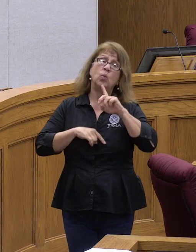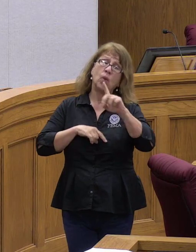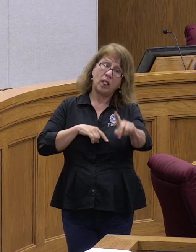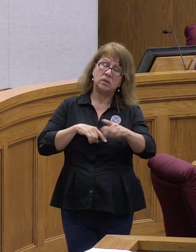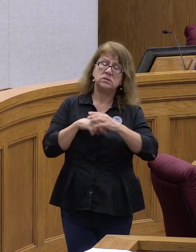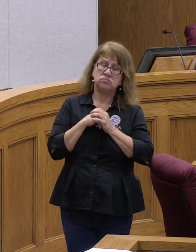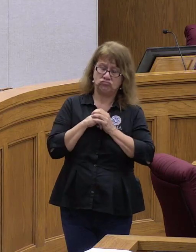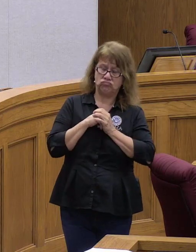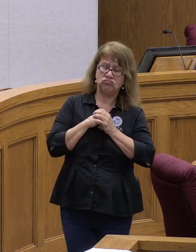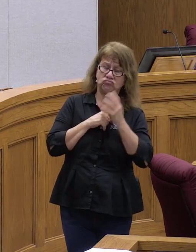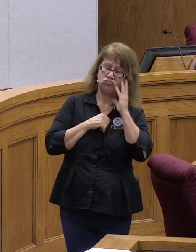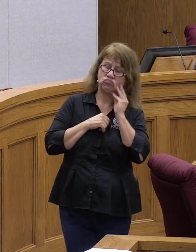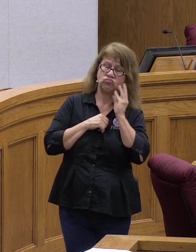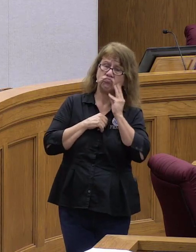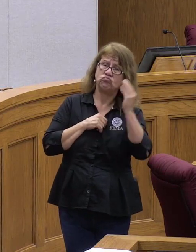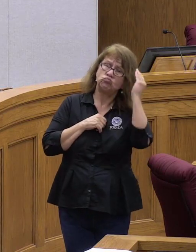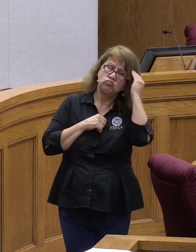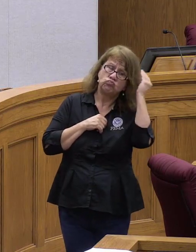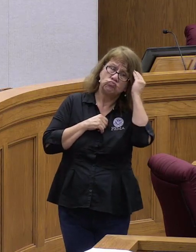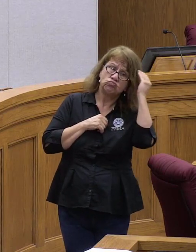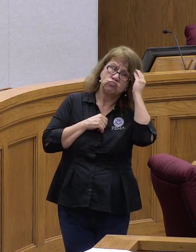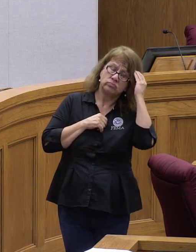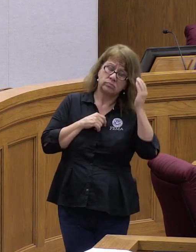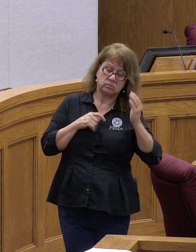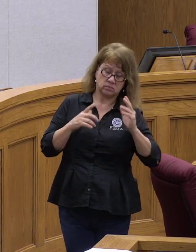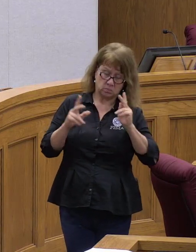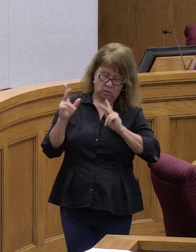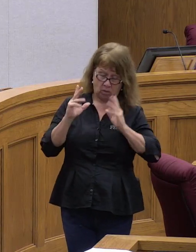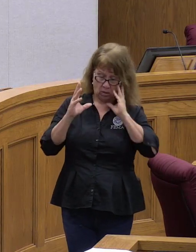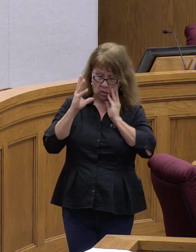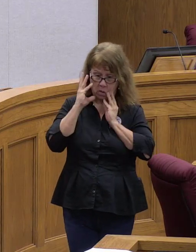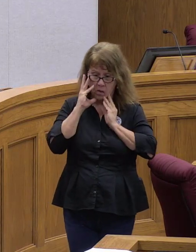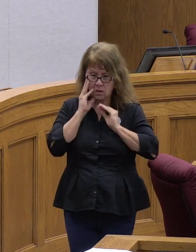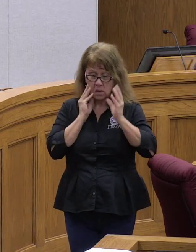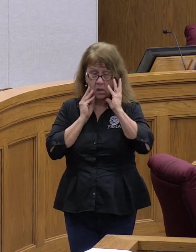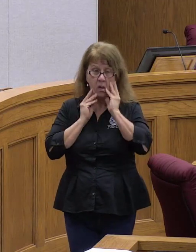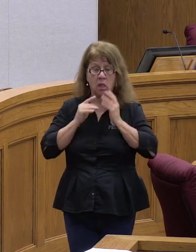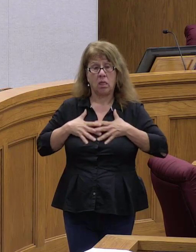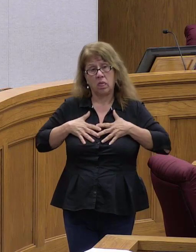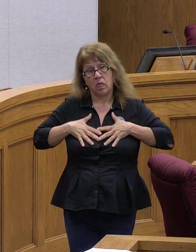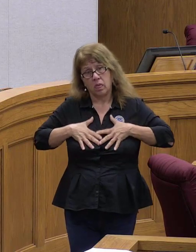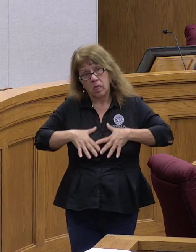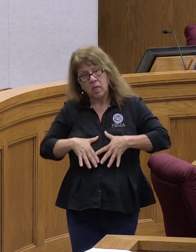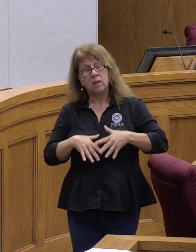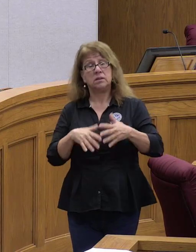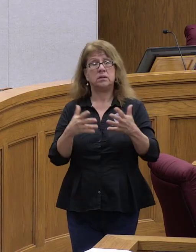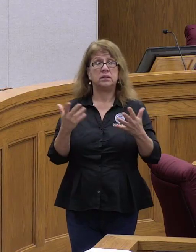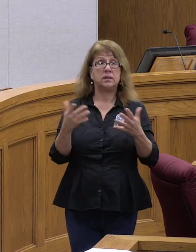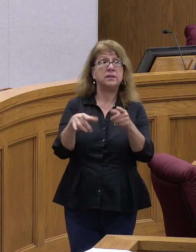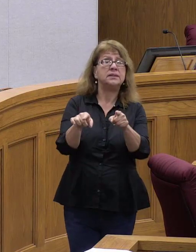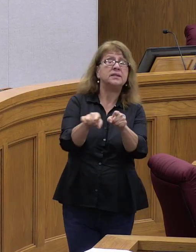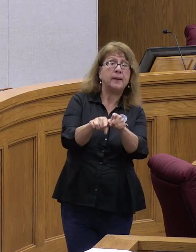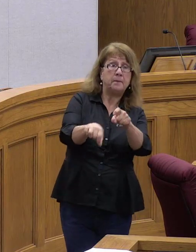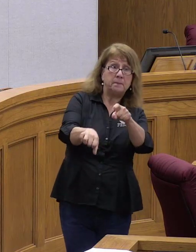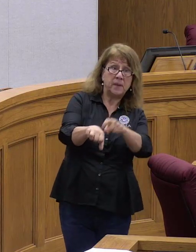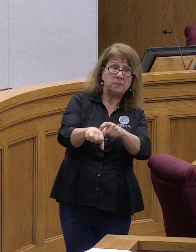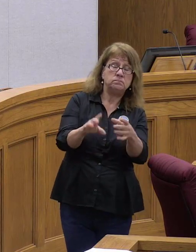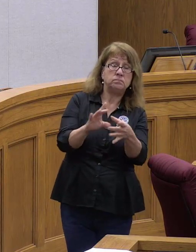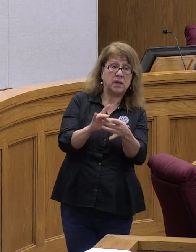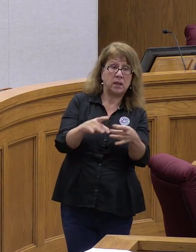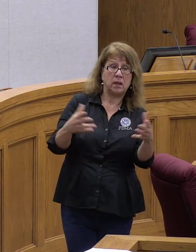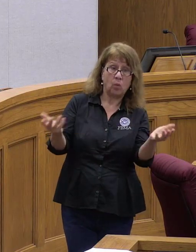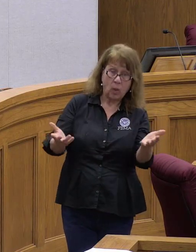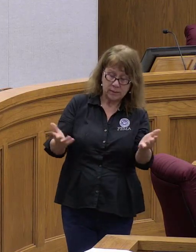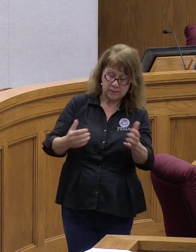thing for a lot of people who are living this day in and day out. At the same time that we mention that,